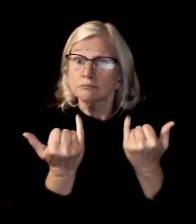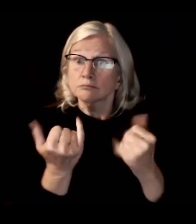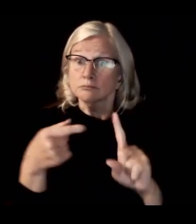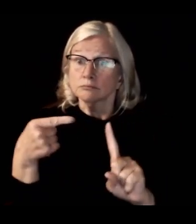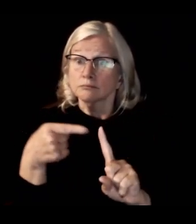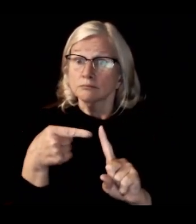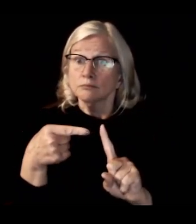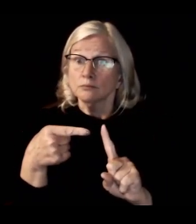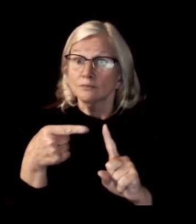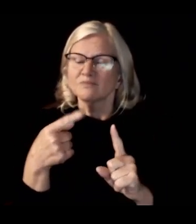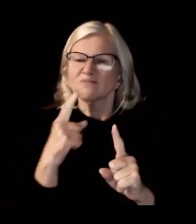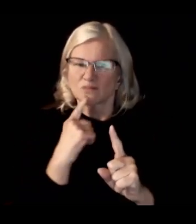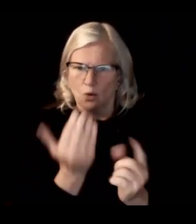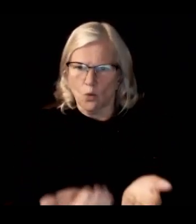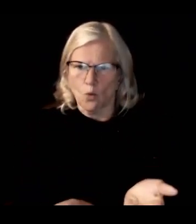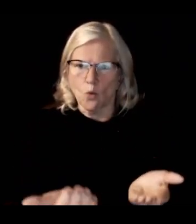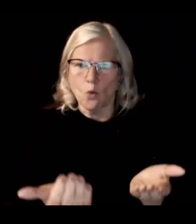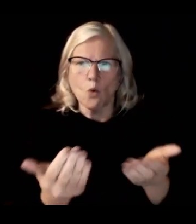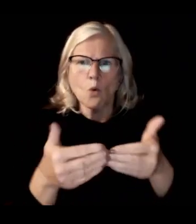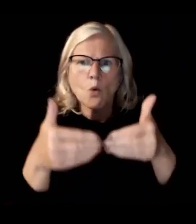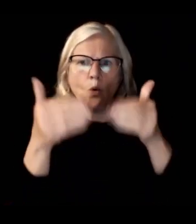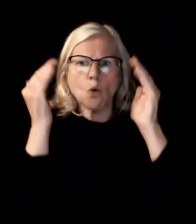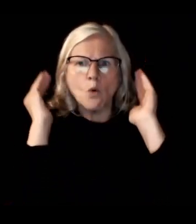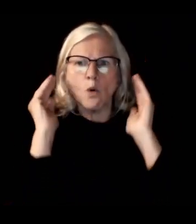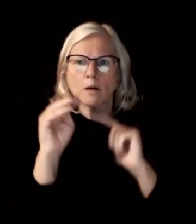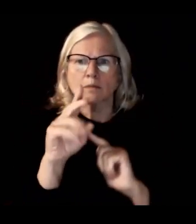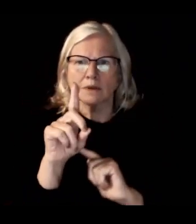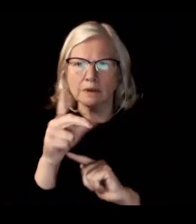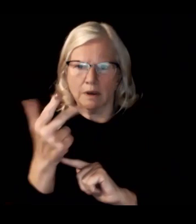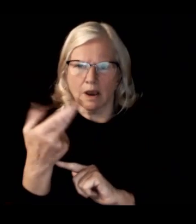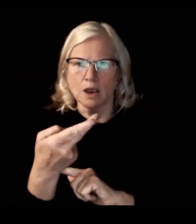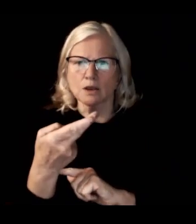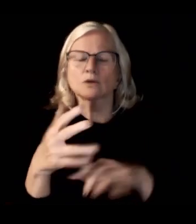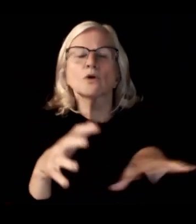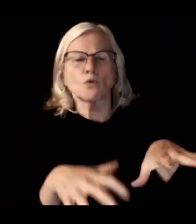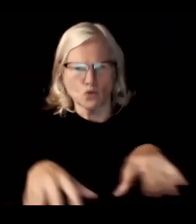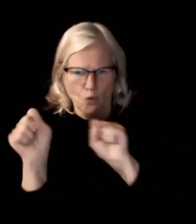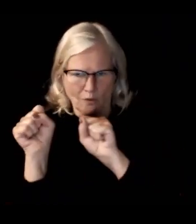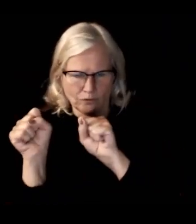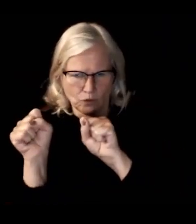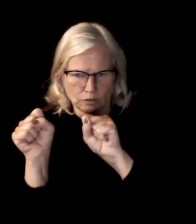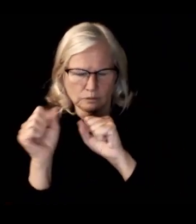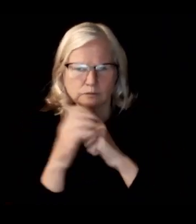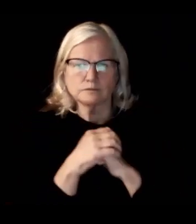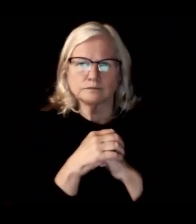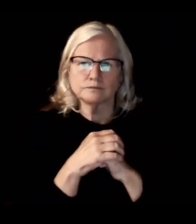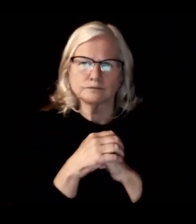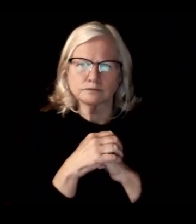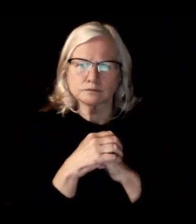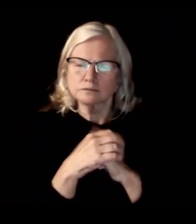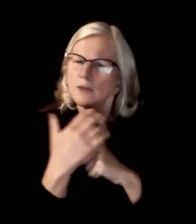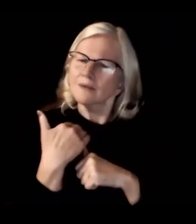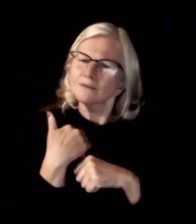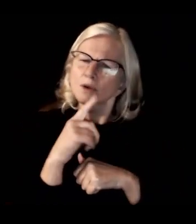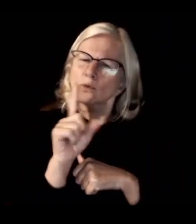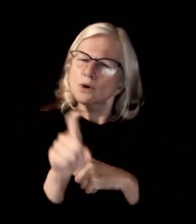it. My question is, how is MDH doing on its contact tracing